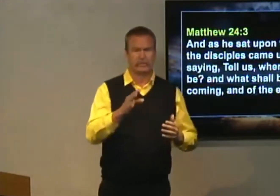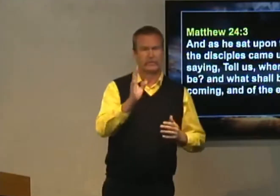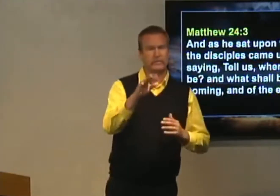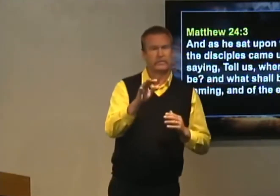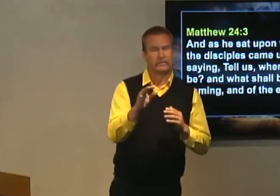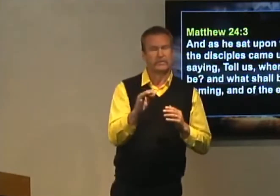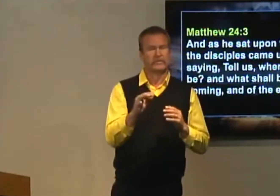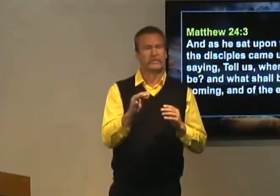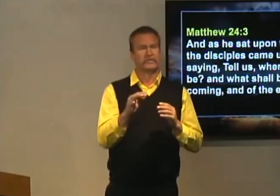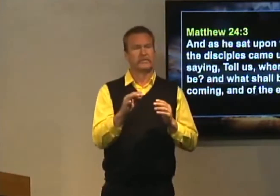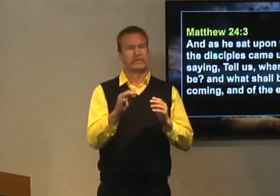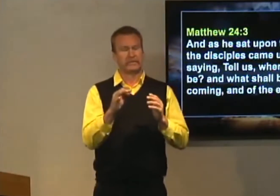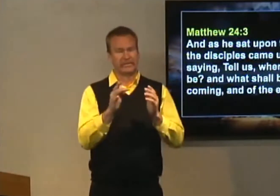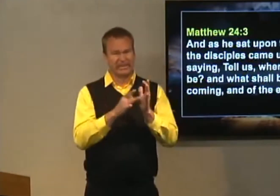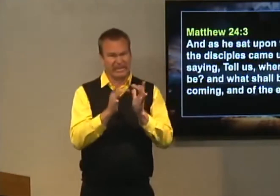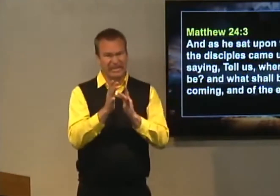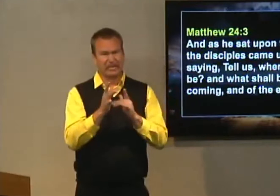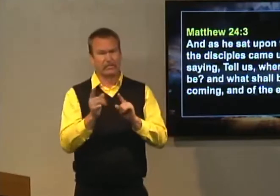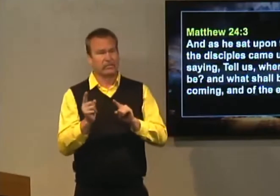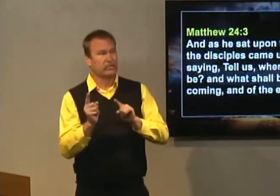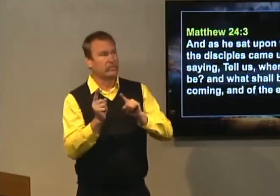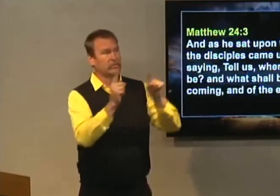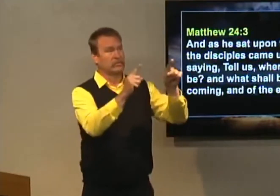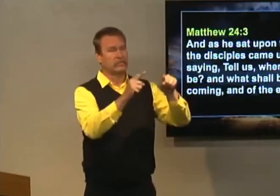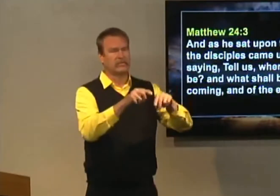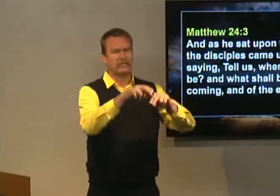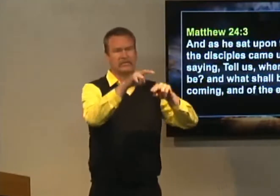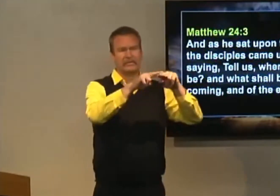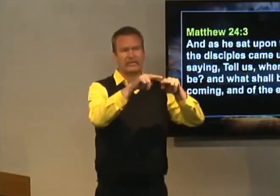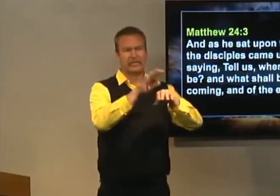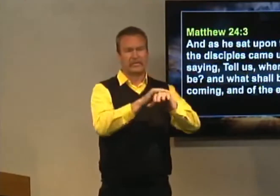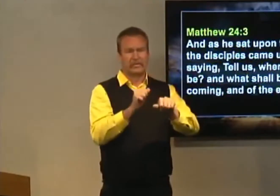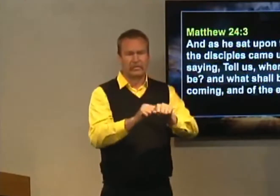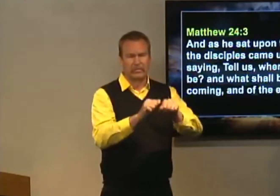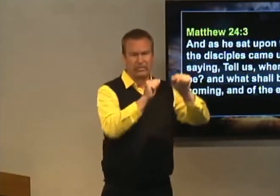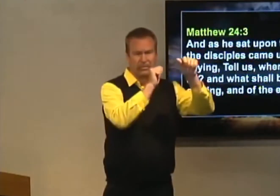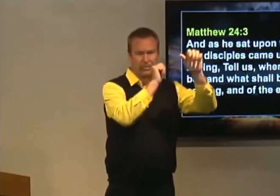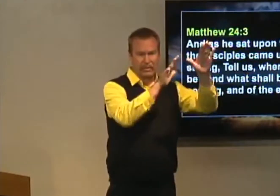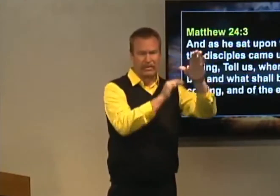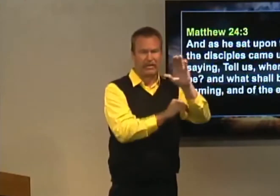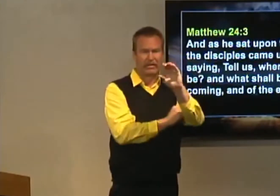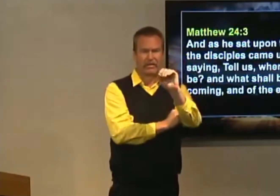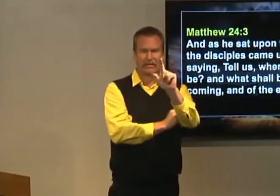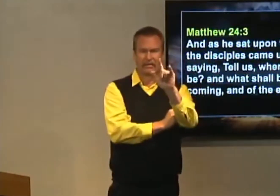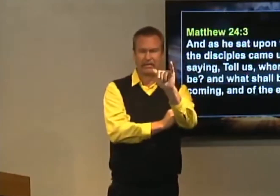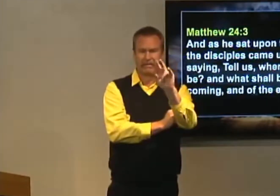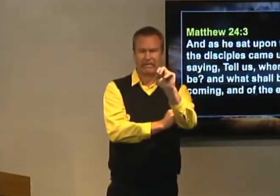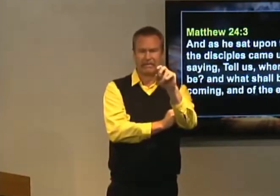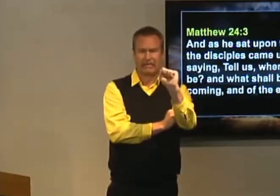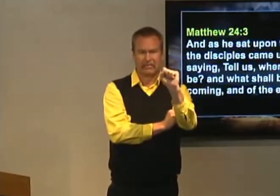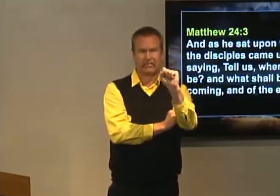But there was an interesting situation. So Jesus went up and he was sitting on the Mount of